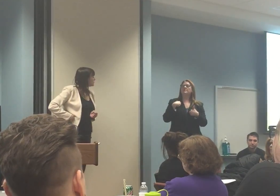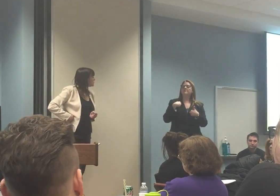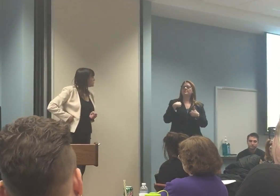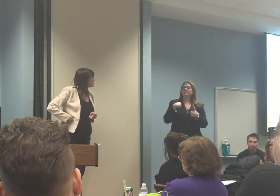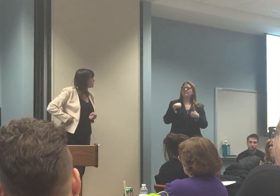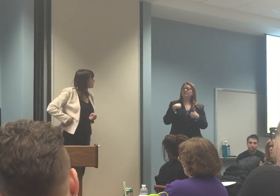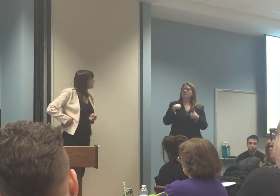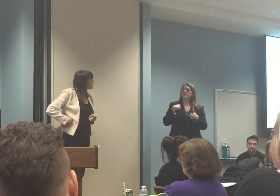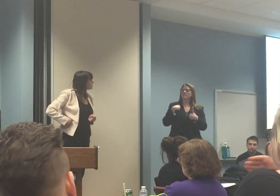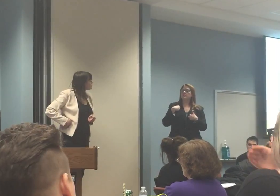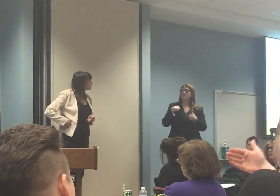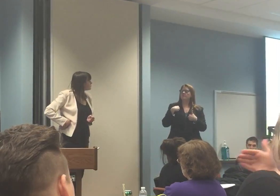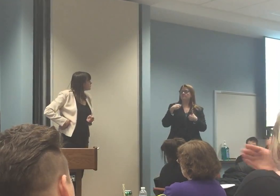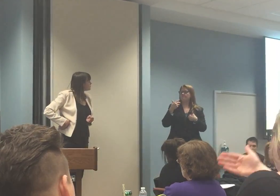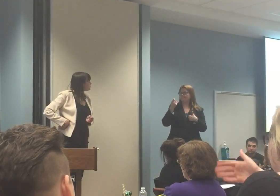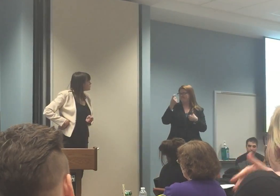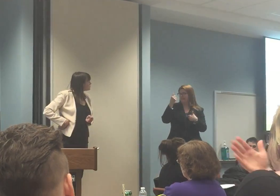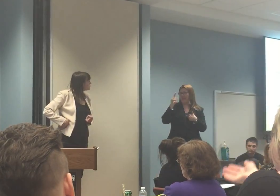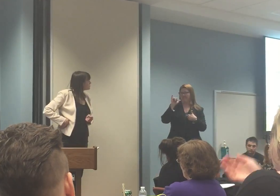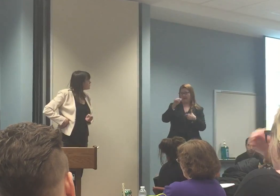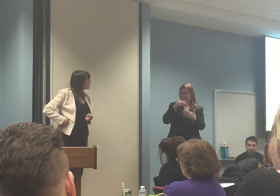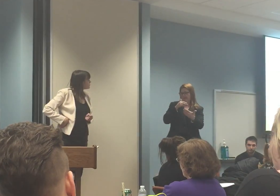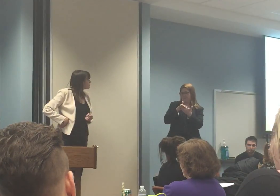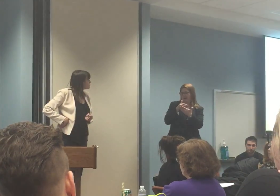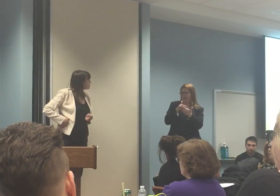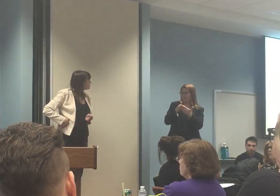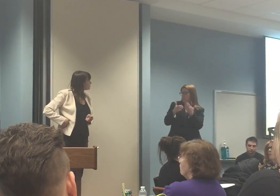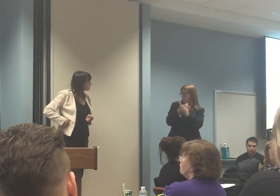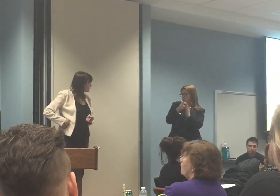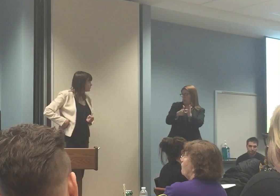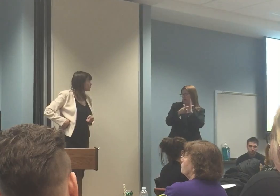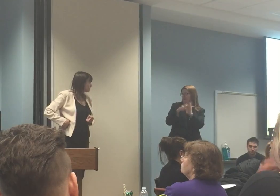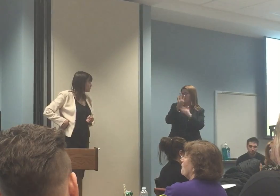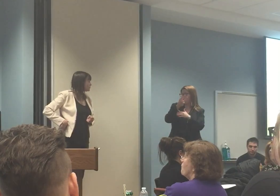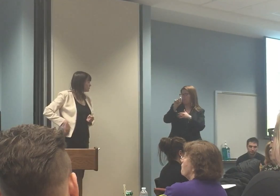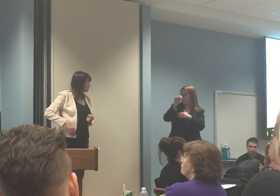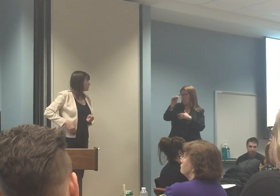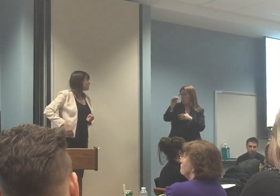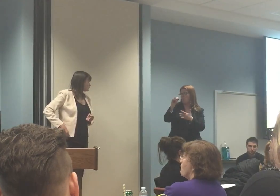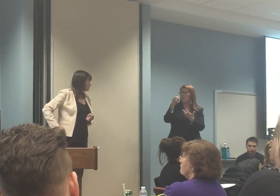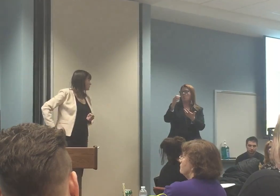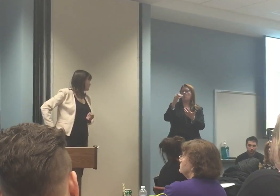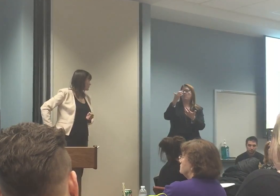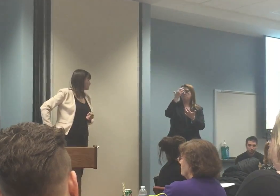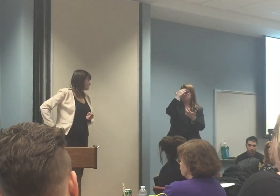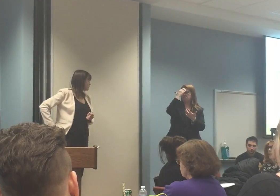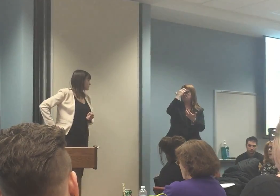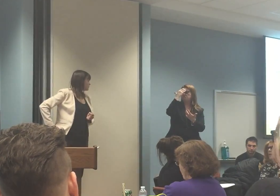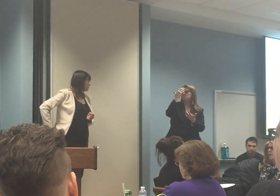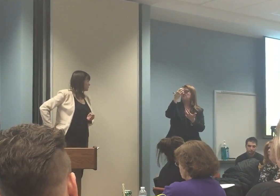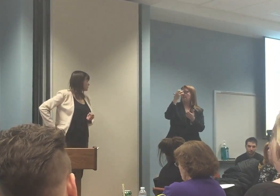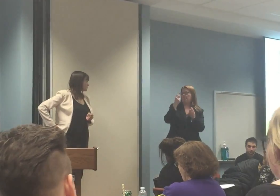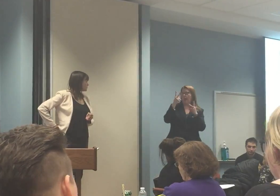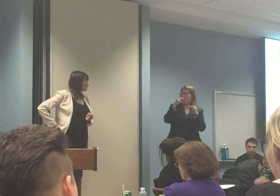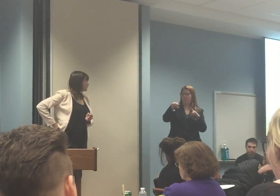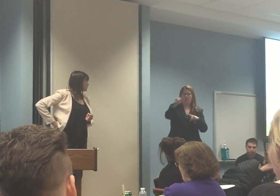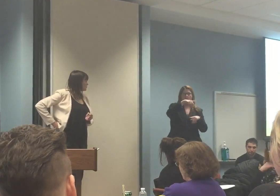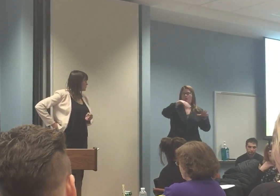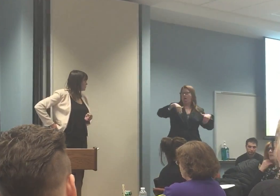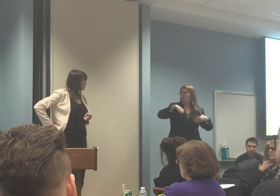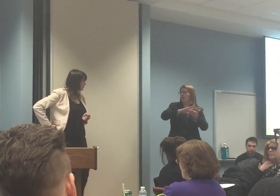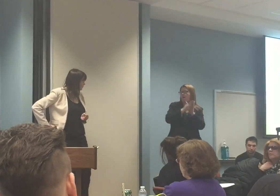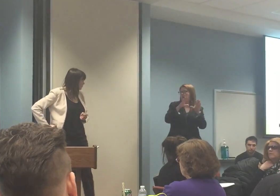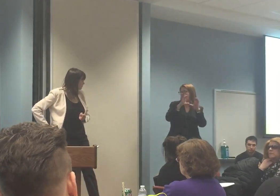and just knowing this is coming up, this new requirement for 4.0s, and knowing that there are a lot of people who aren't yet